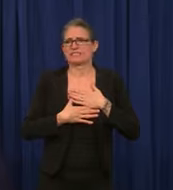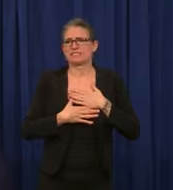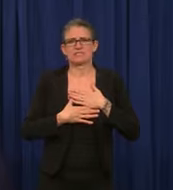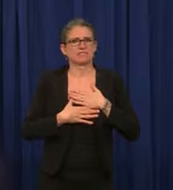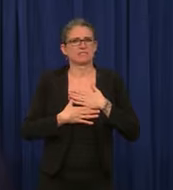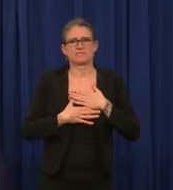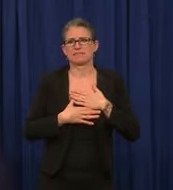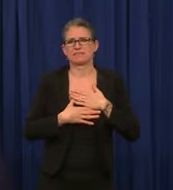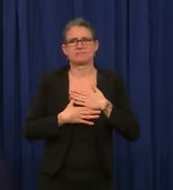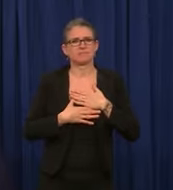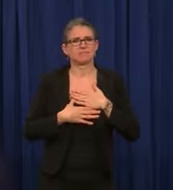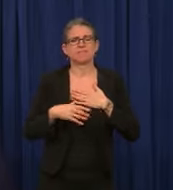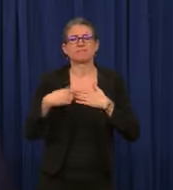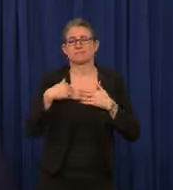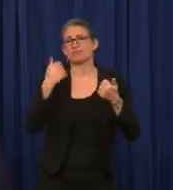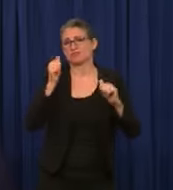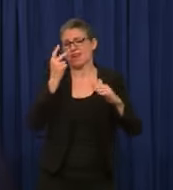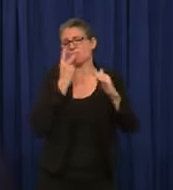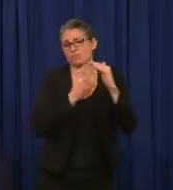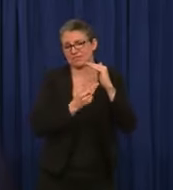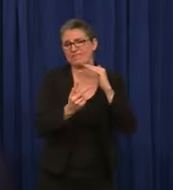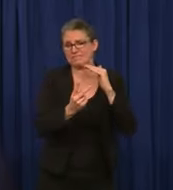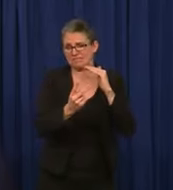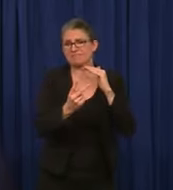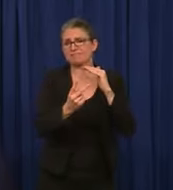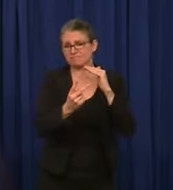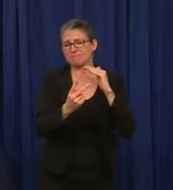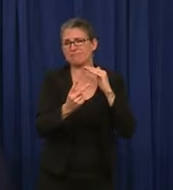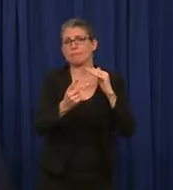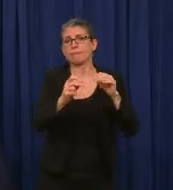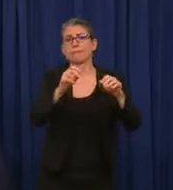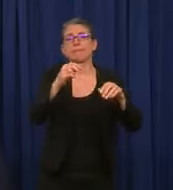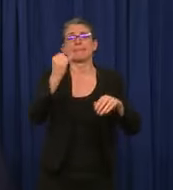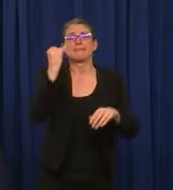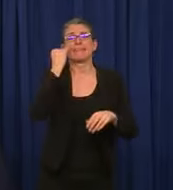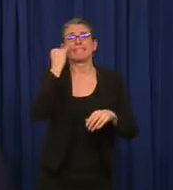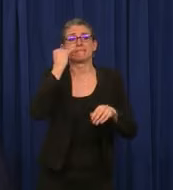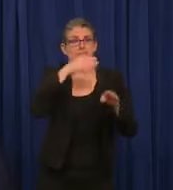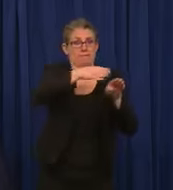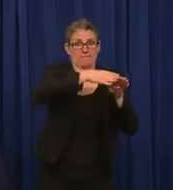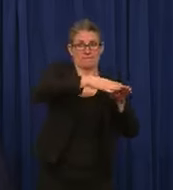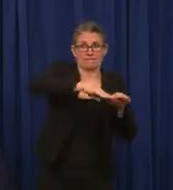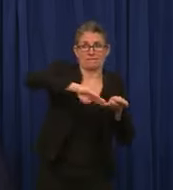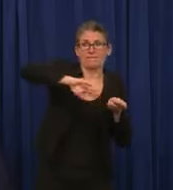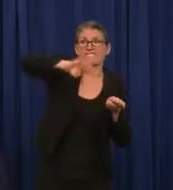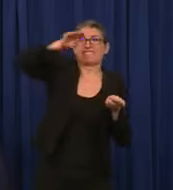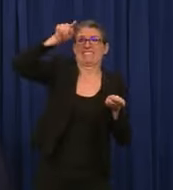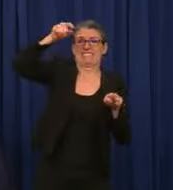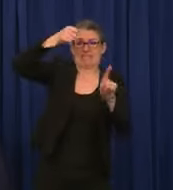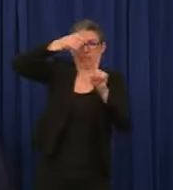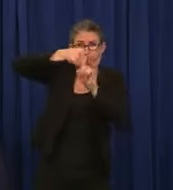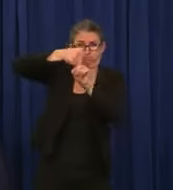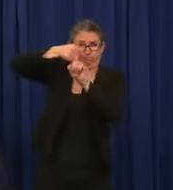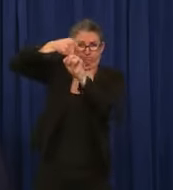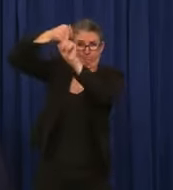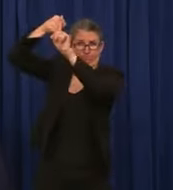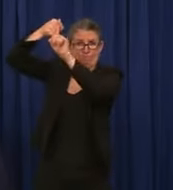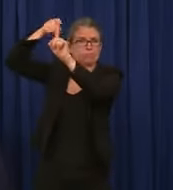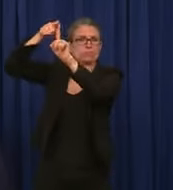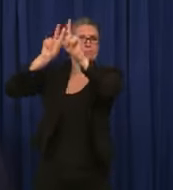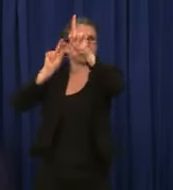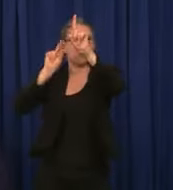project what something might look like at the peak, but rather to come up with different planning scenarios so